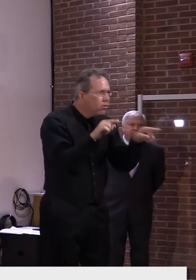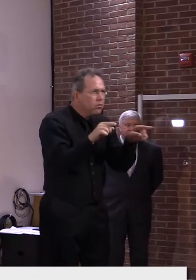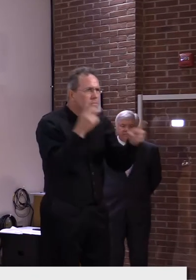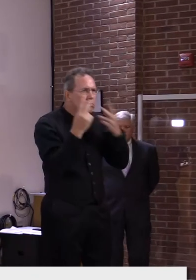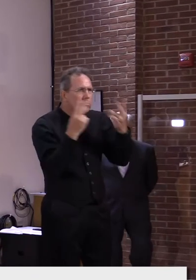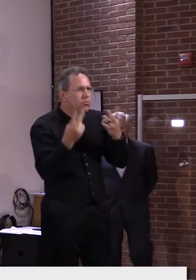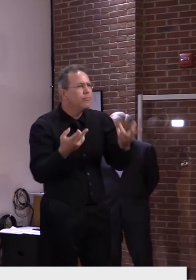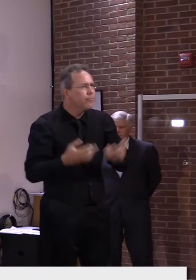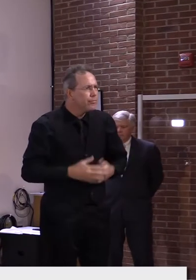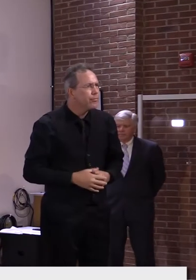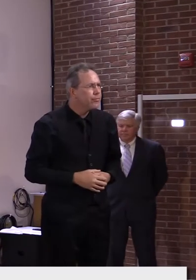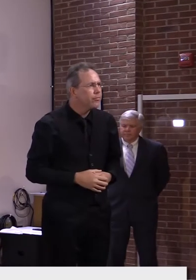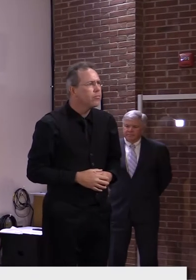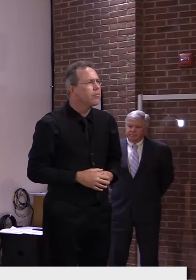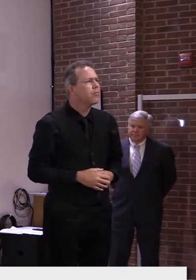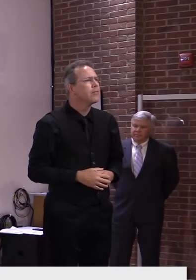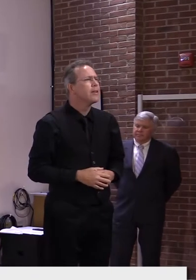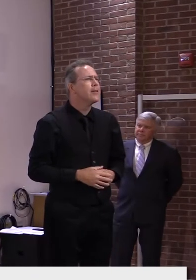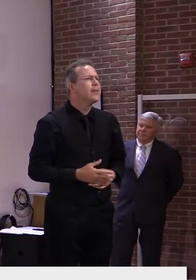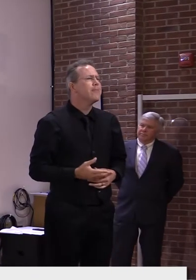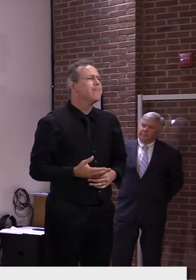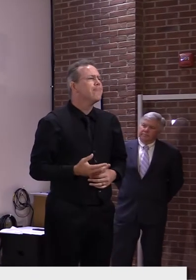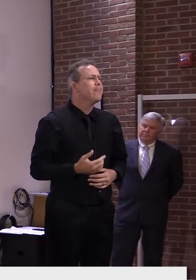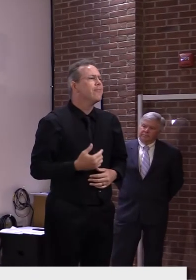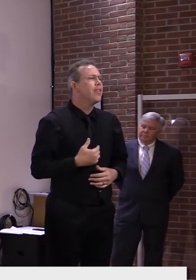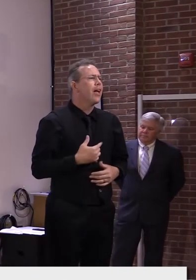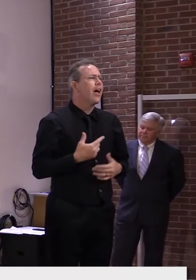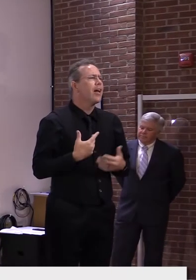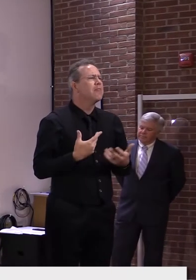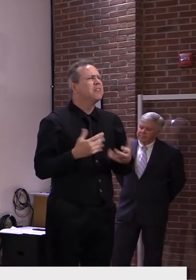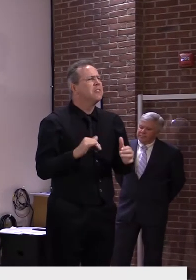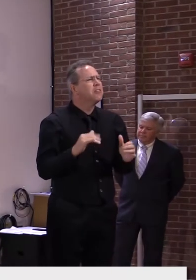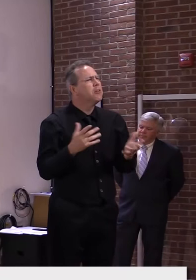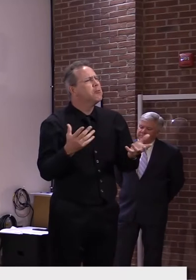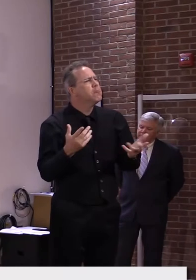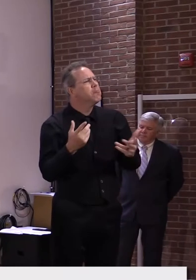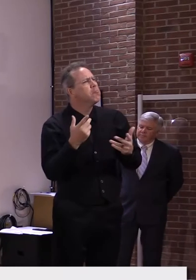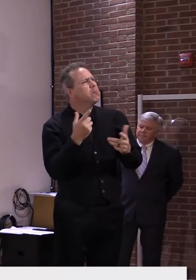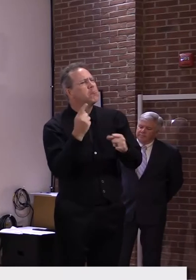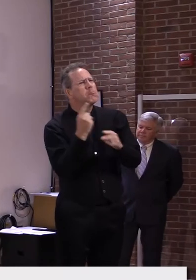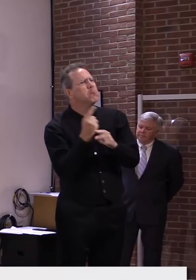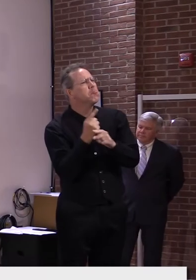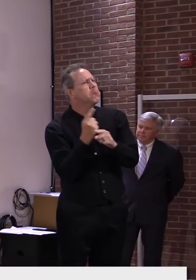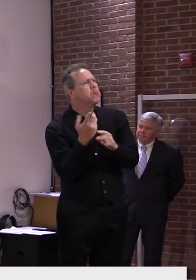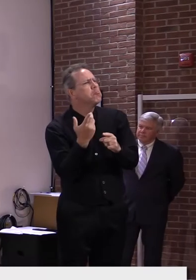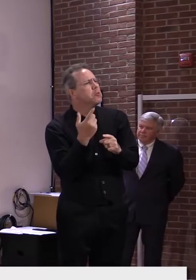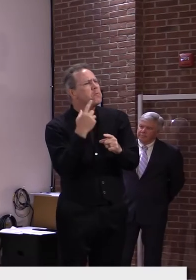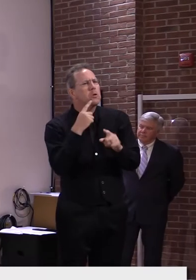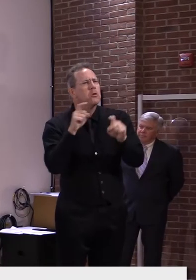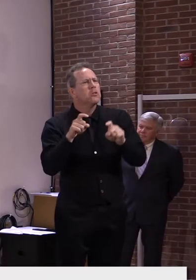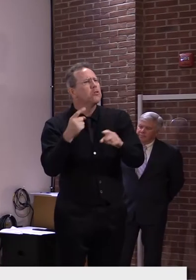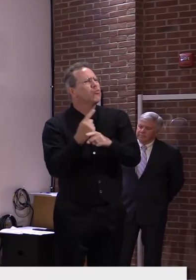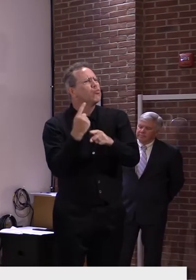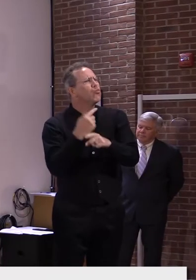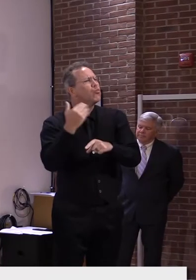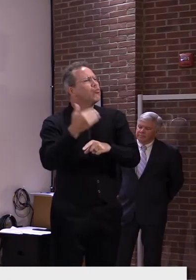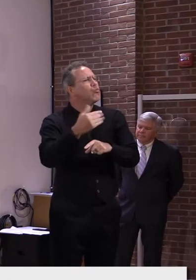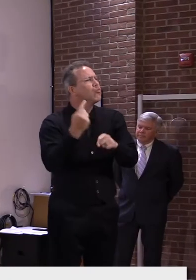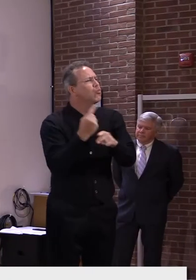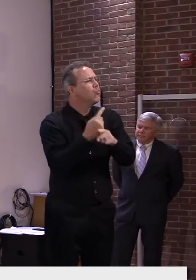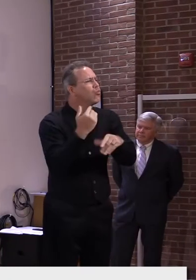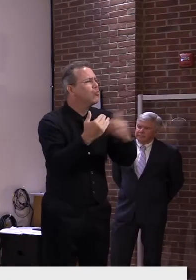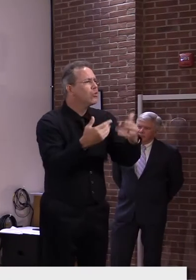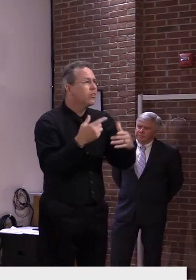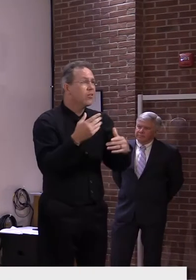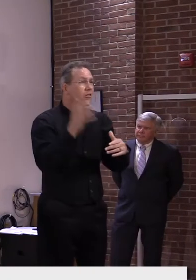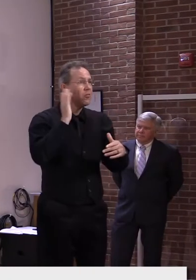at this time based on the huge number of people that have already received vaccine. But I want people to know that